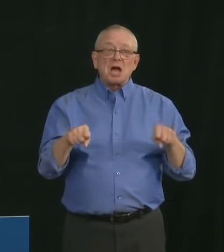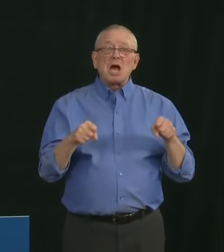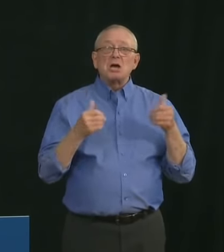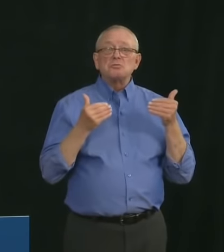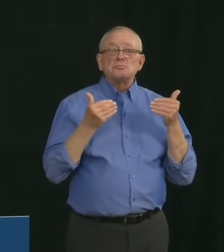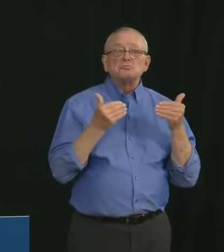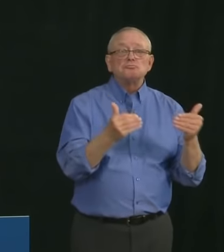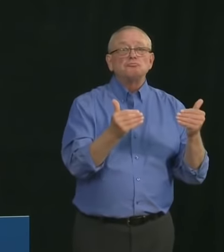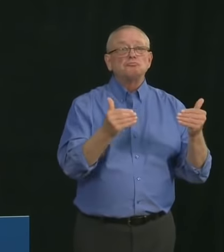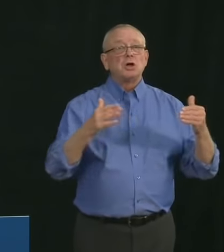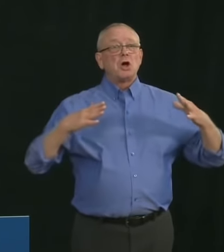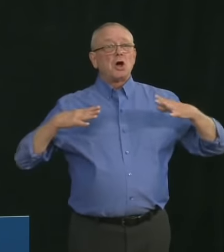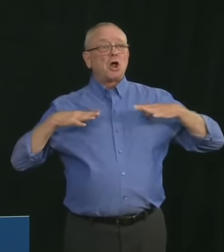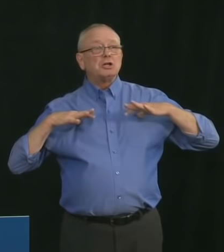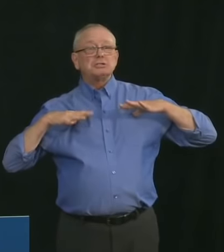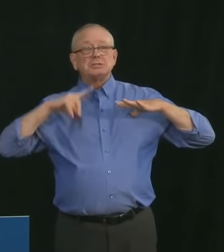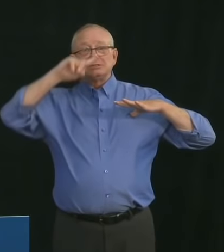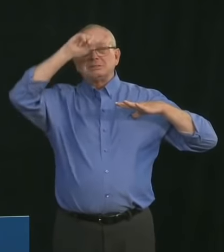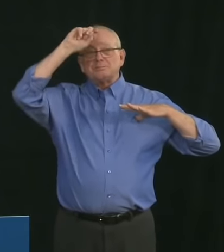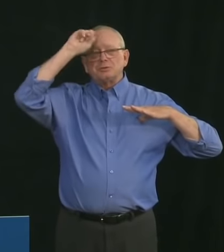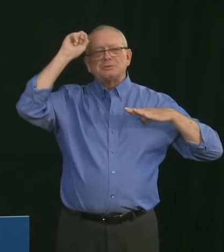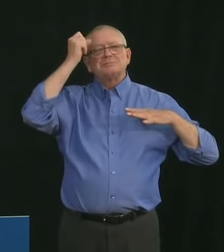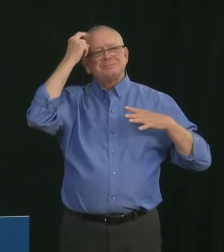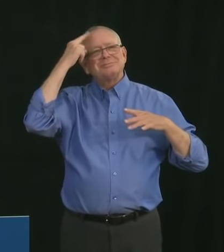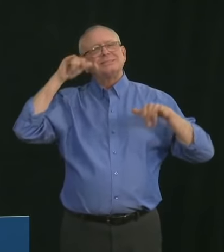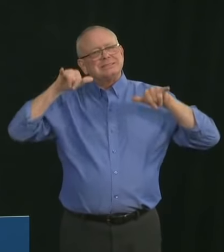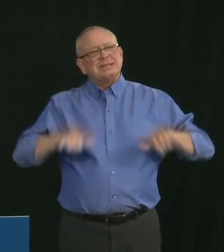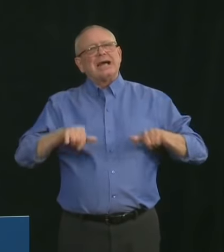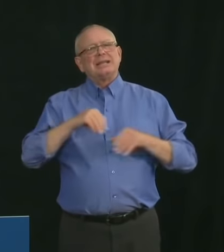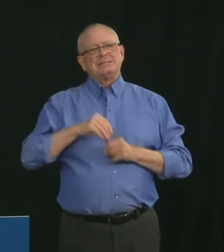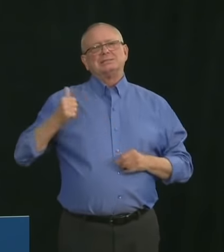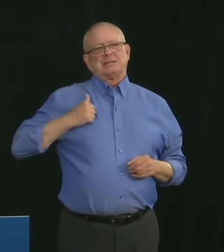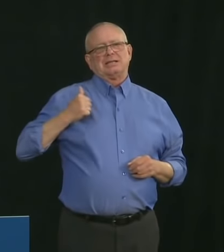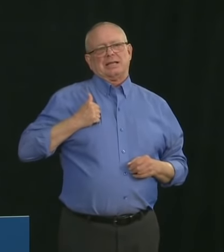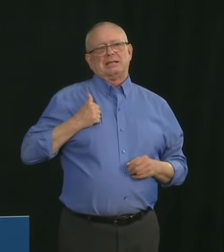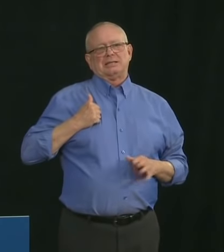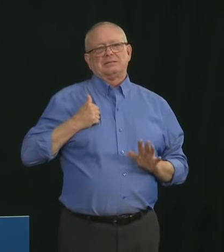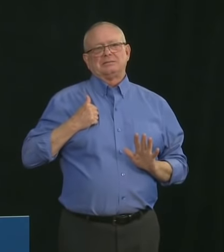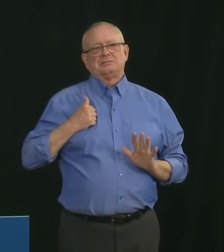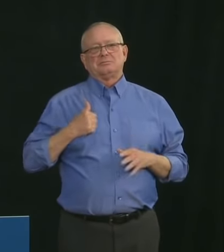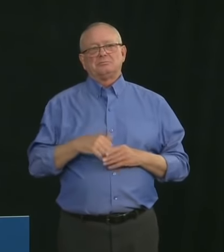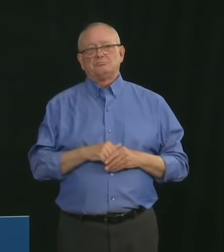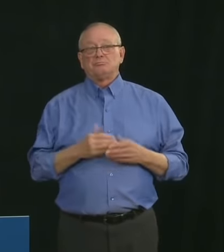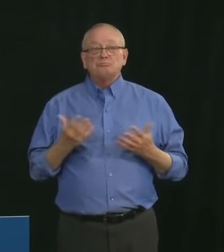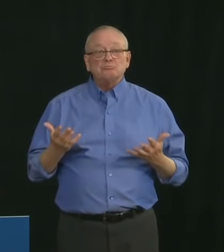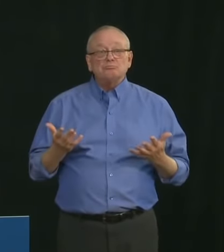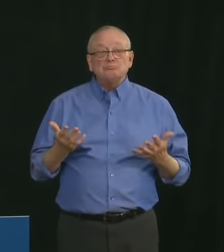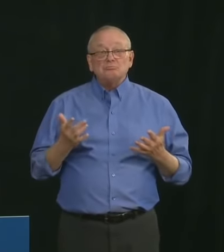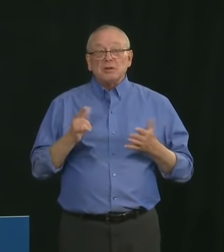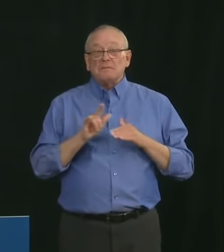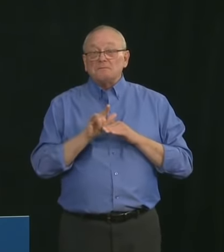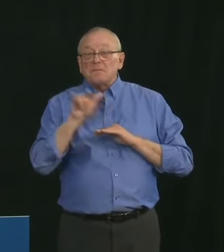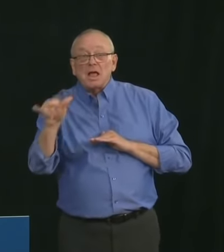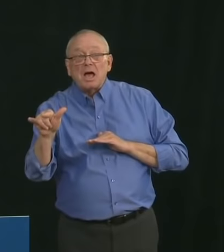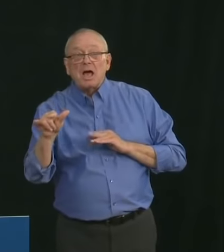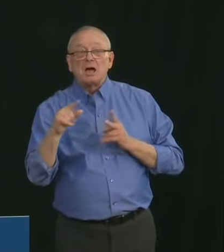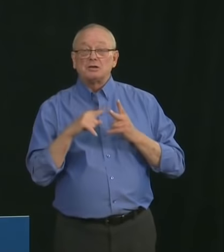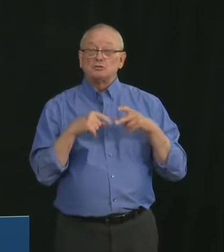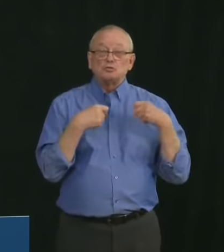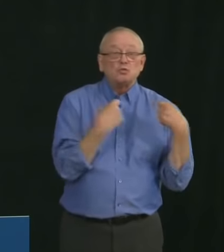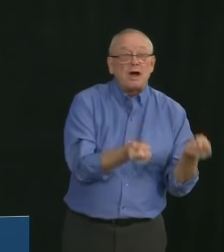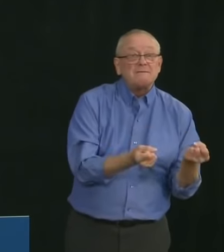do you draw a distinction between driving and flying to a vacation destination? So at the moment, we do continue